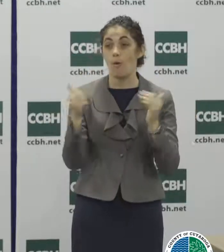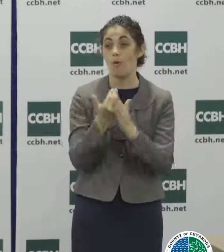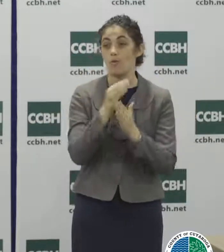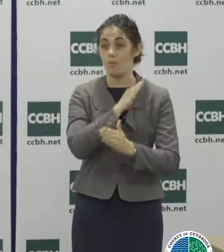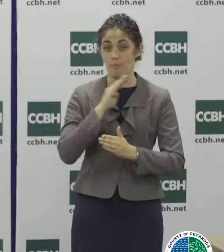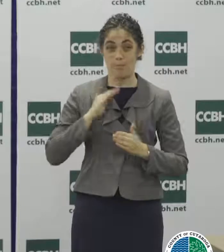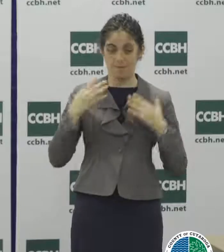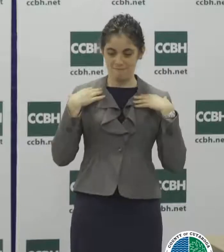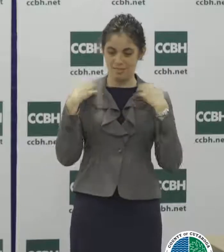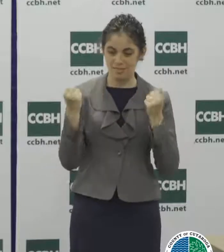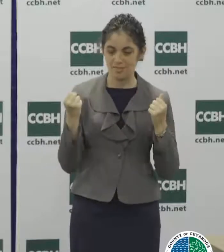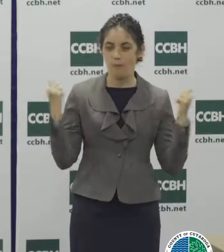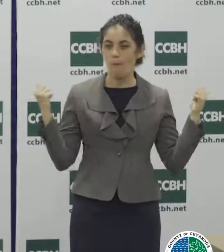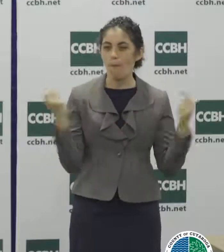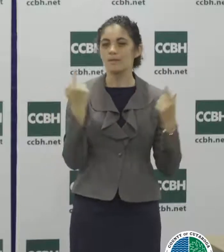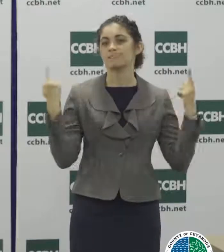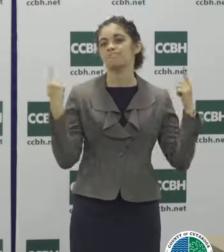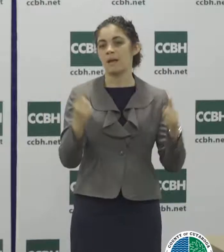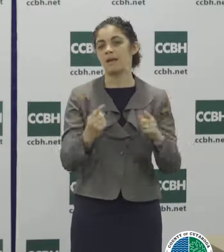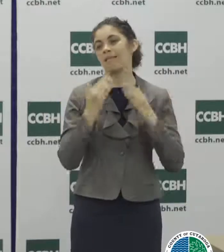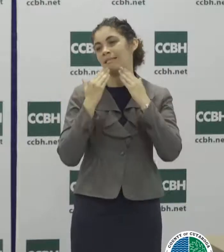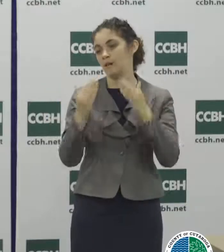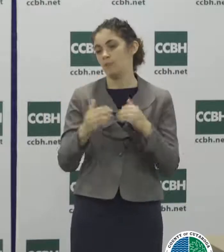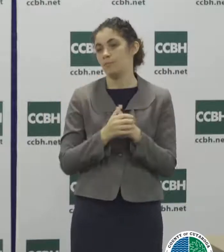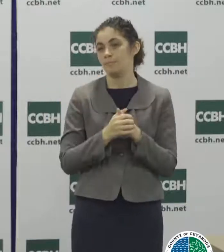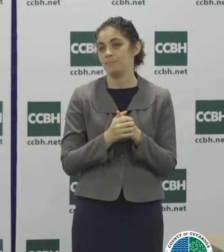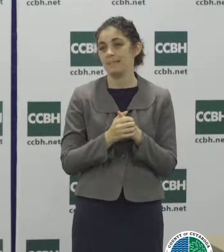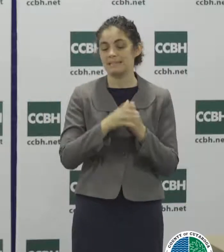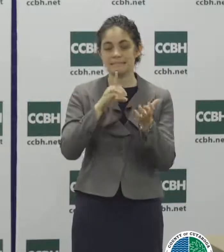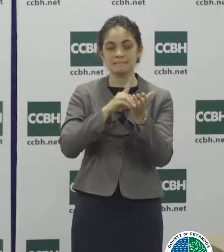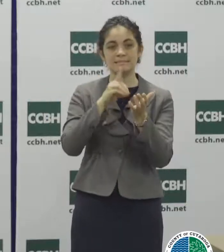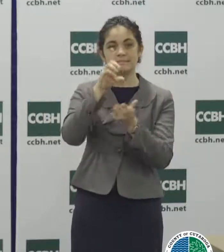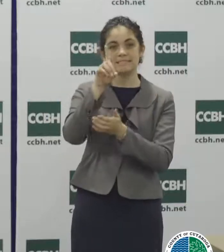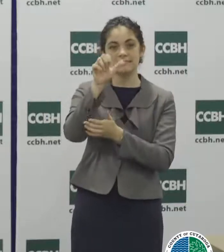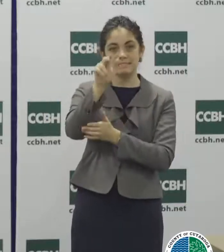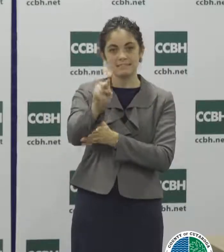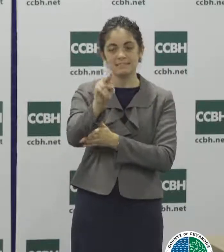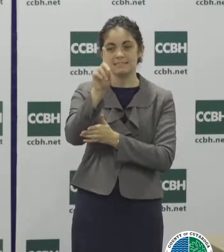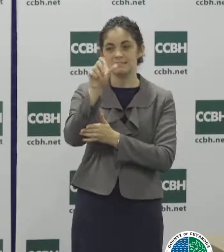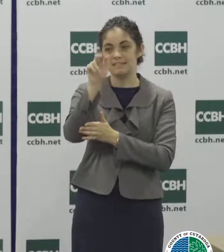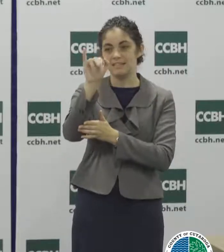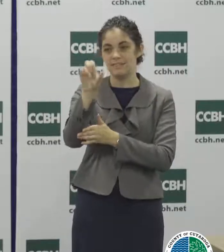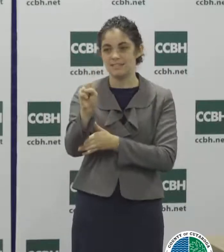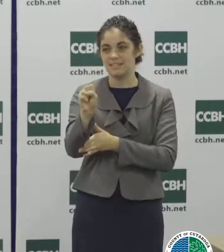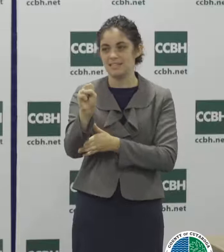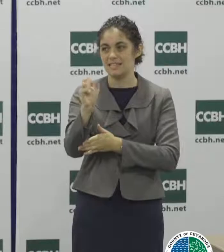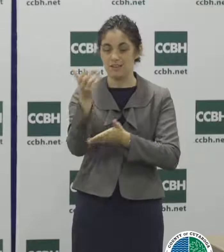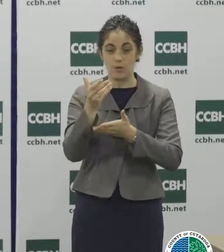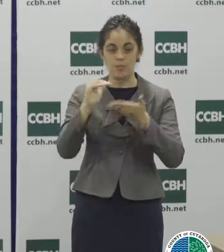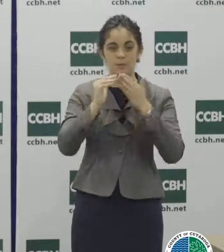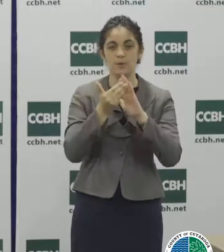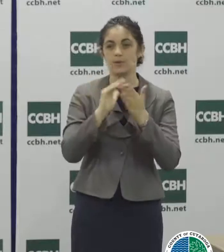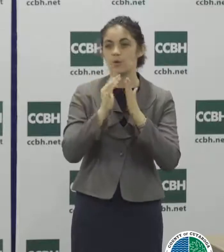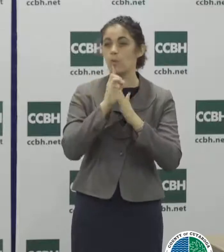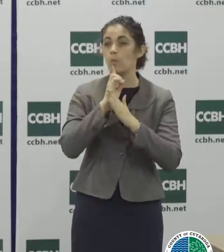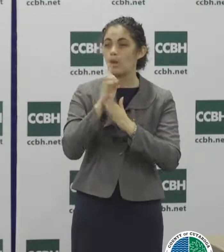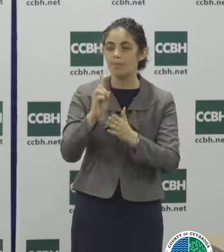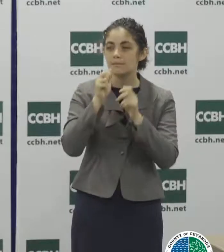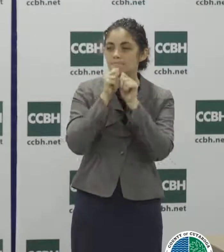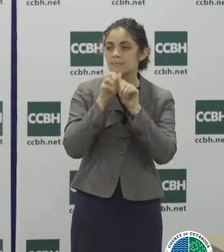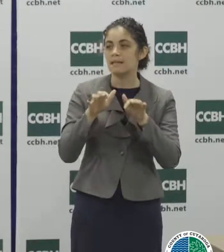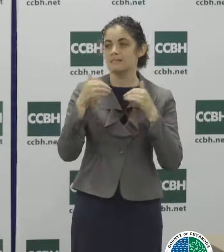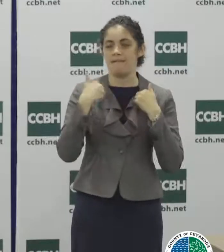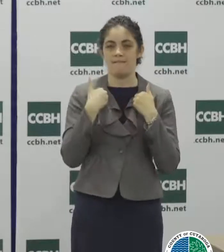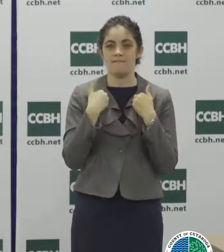Health for all that you're doing. As you heard from Dean Davis, this community is very fortunate to